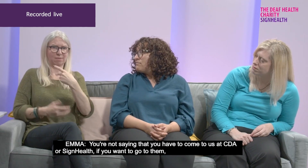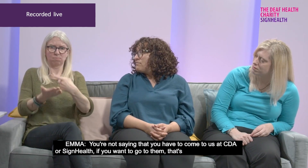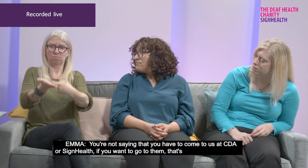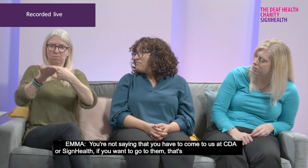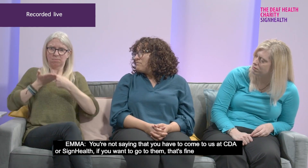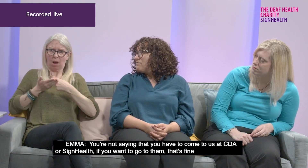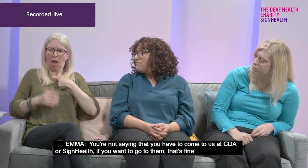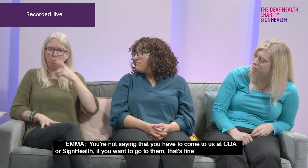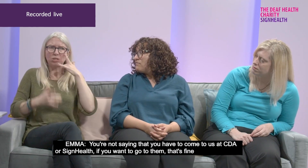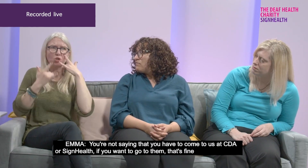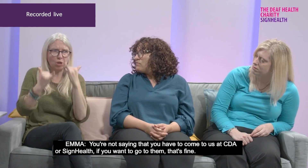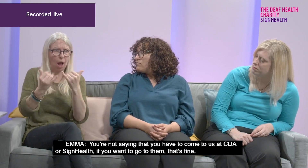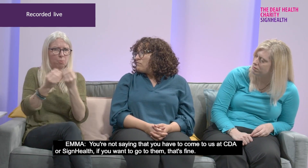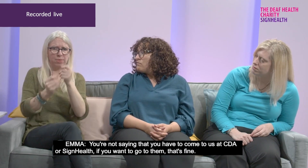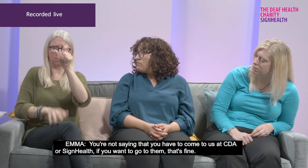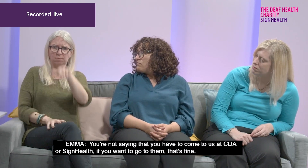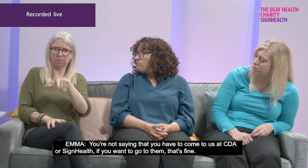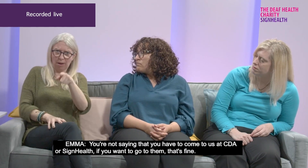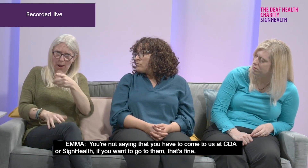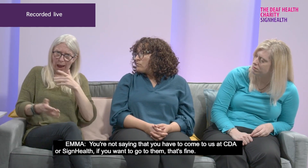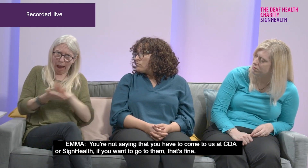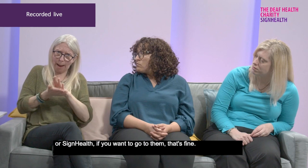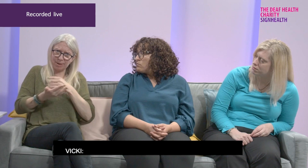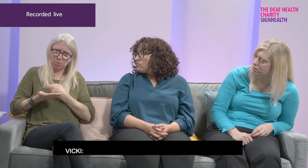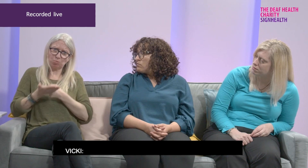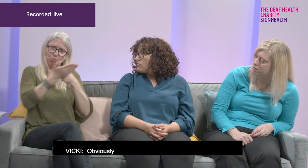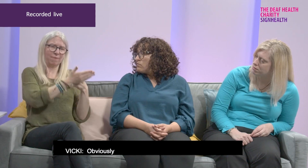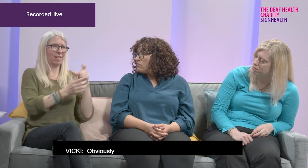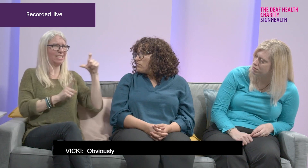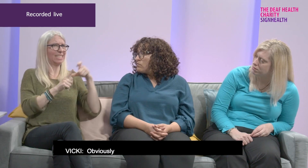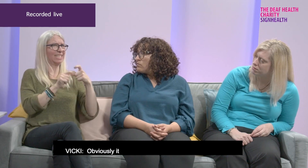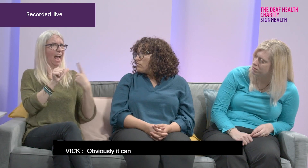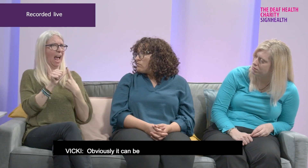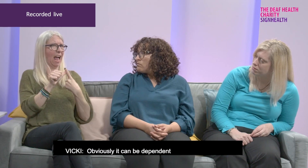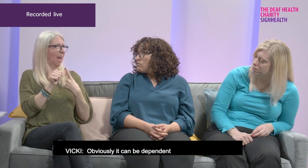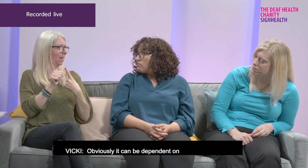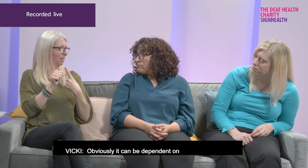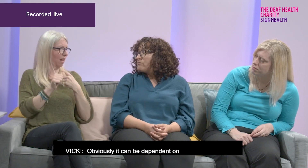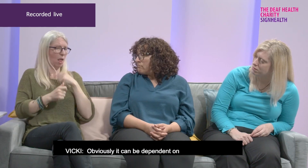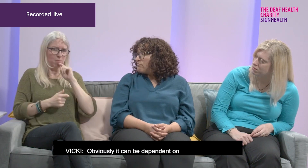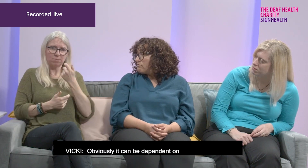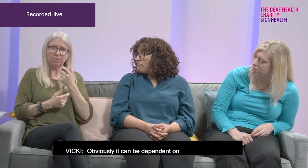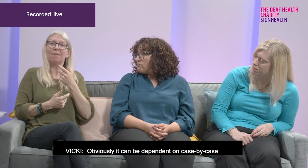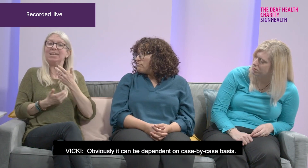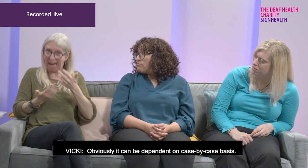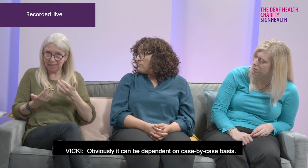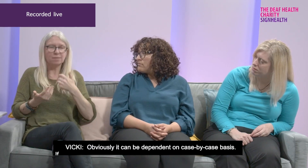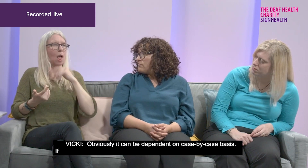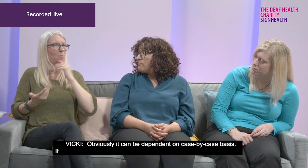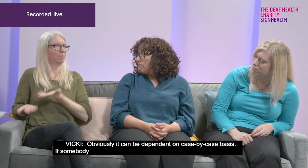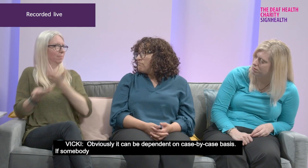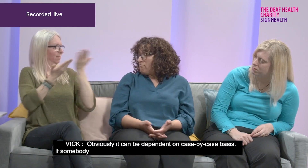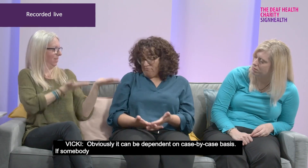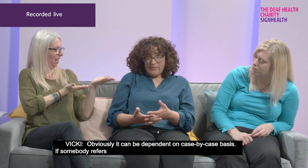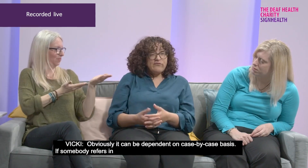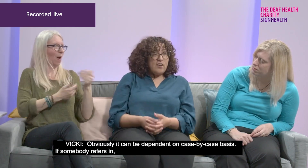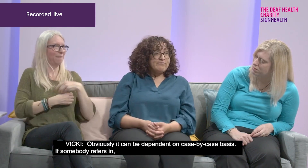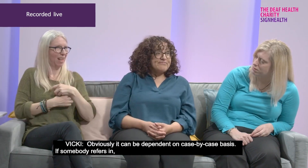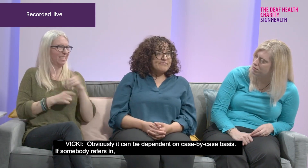them, that's fine. Vicky's saying, obviously, it can be a dependent on case-by-case basis. If somebody